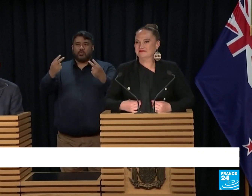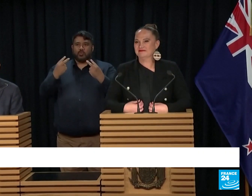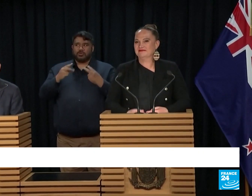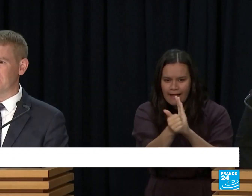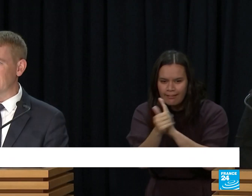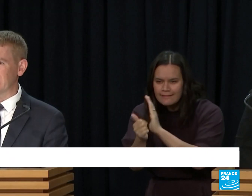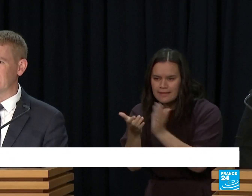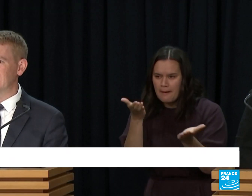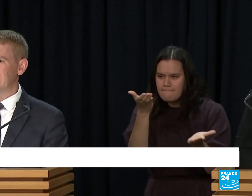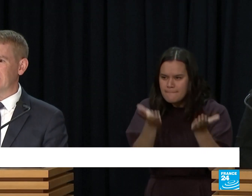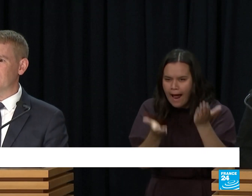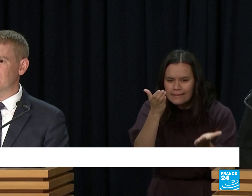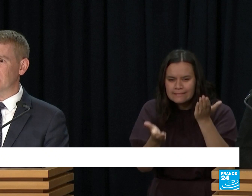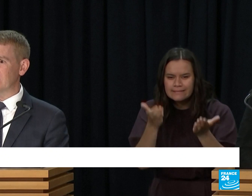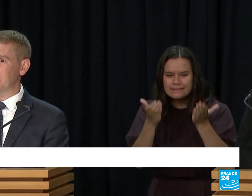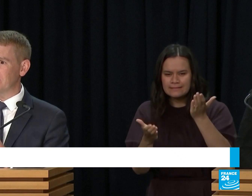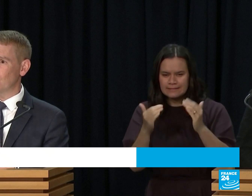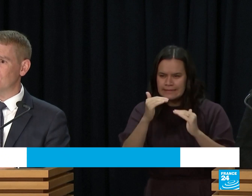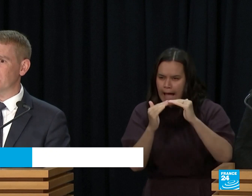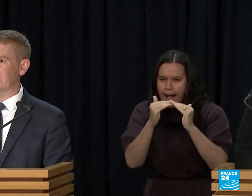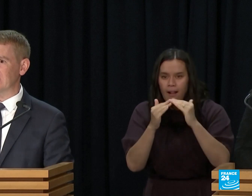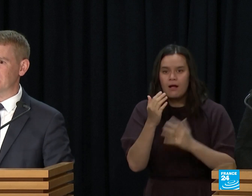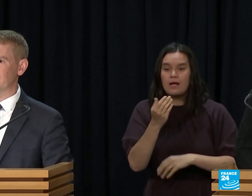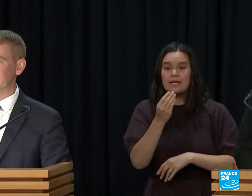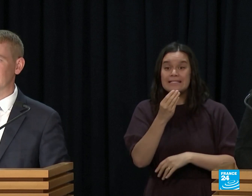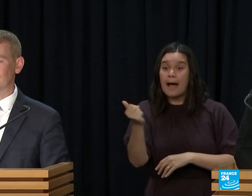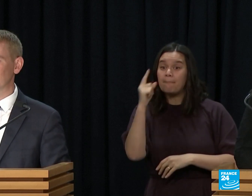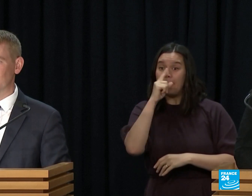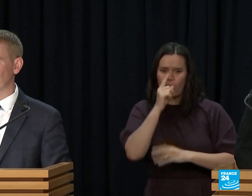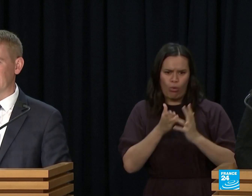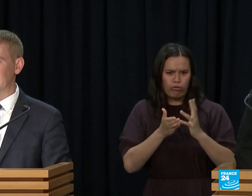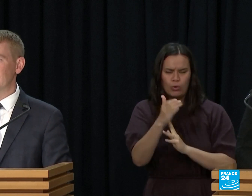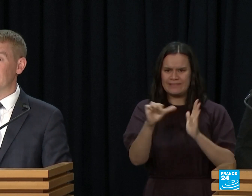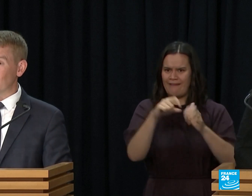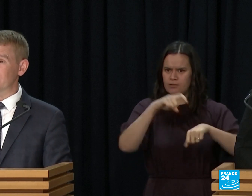popularity, of which rising inflation, a soaring cost of living, and workforce shortages have been blamed.